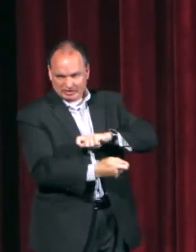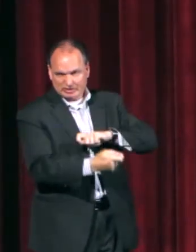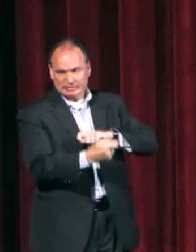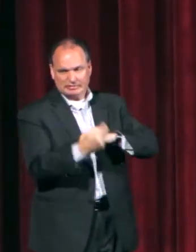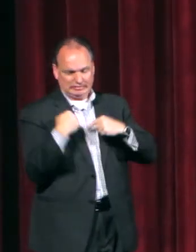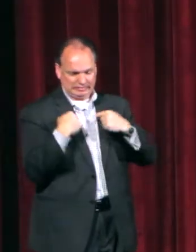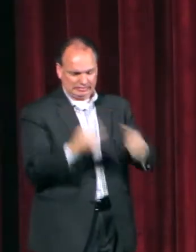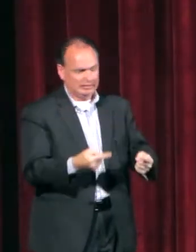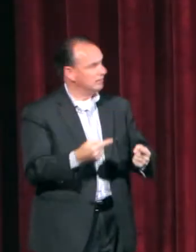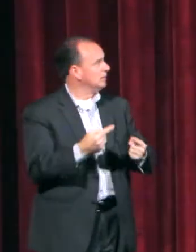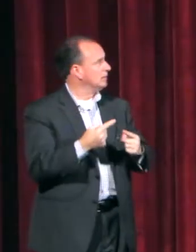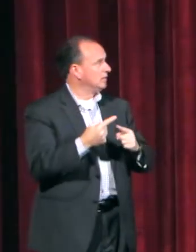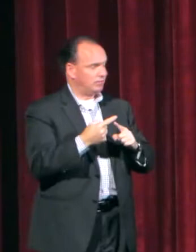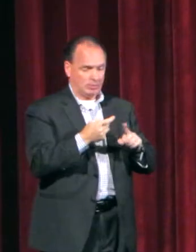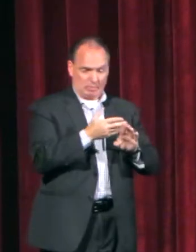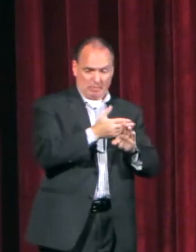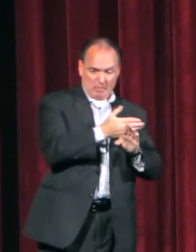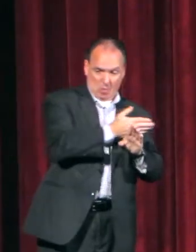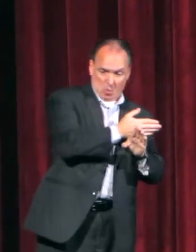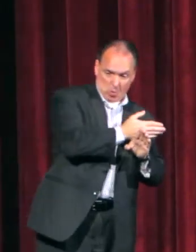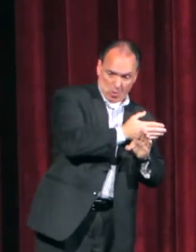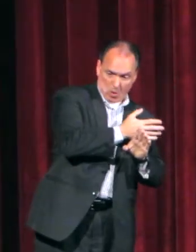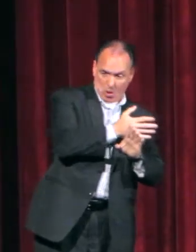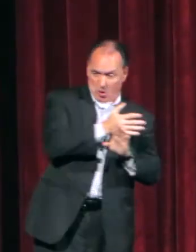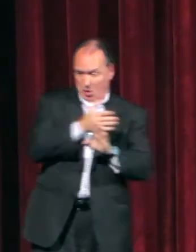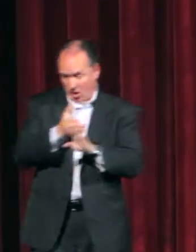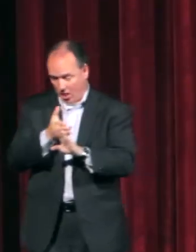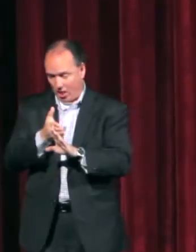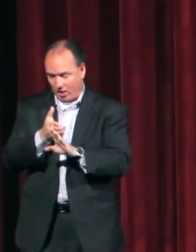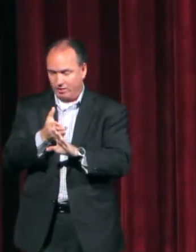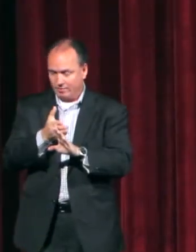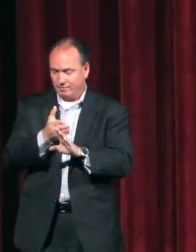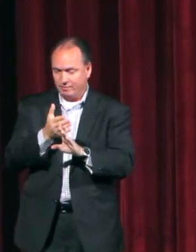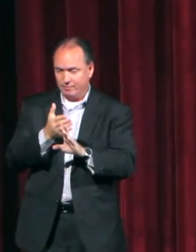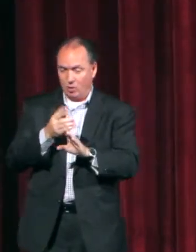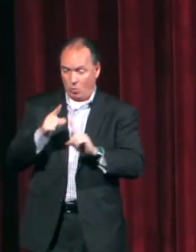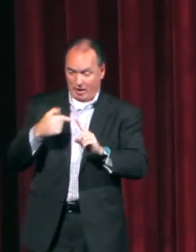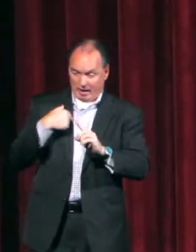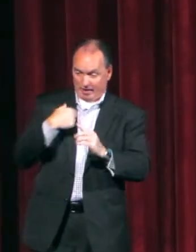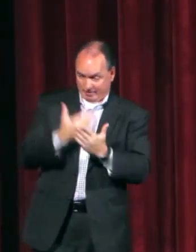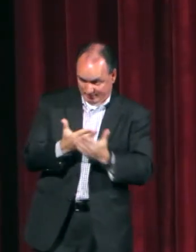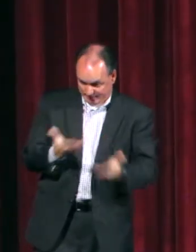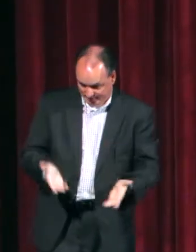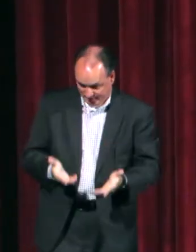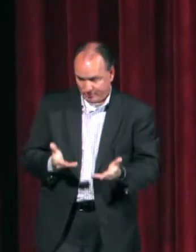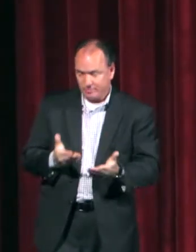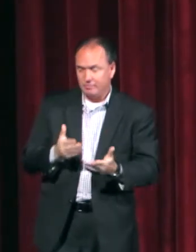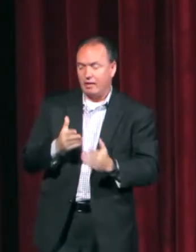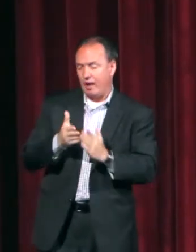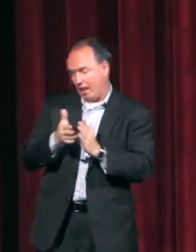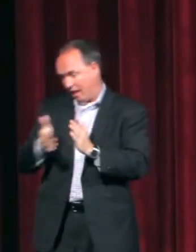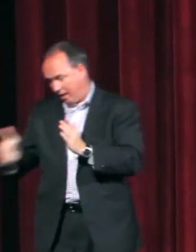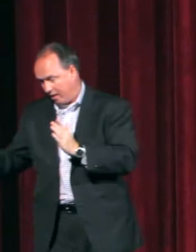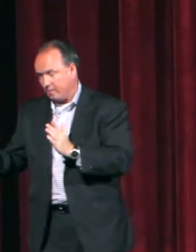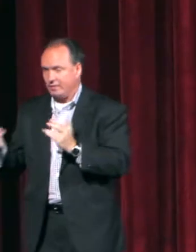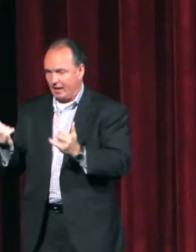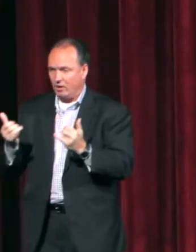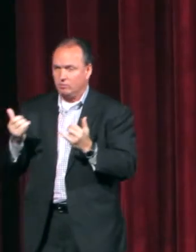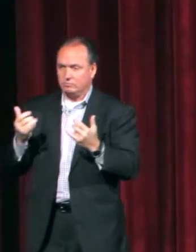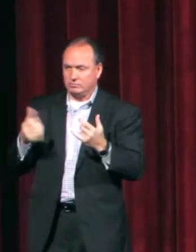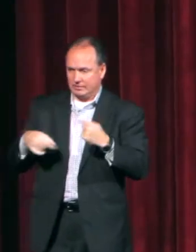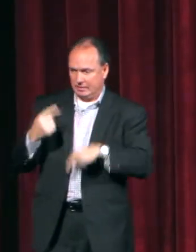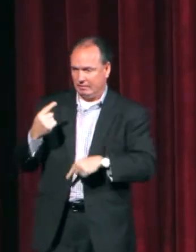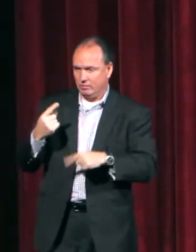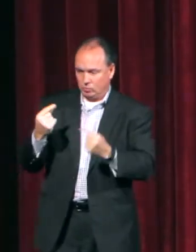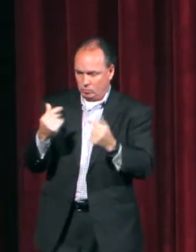made from where it started when I came into the picture and where we're at